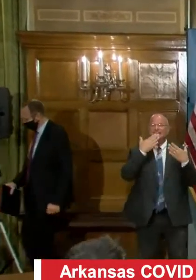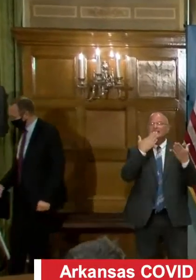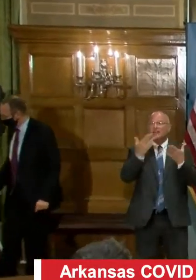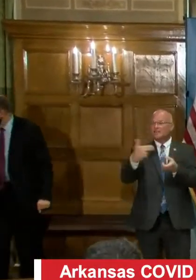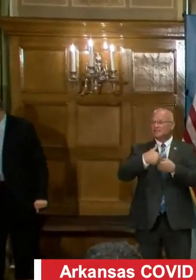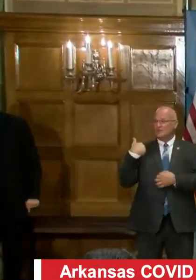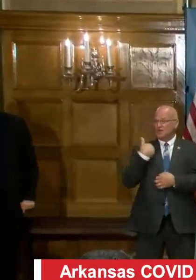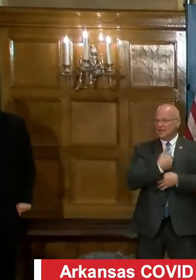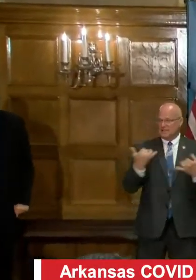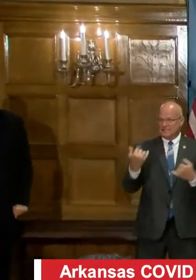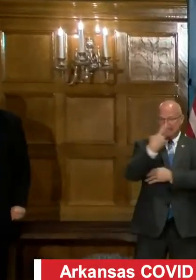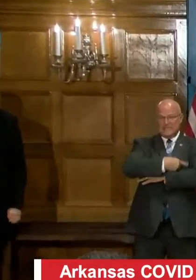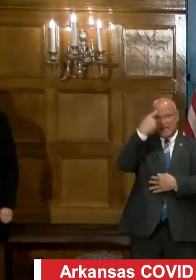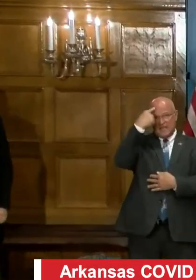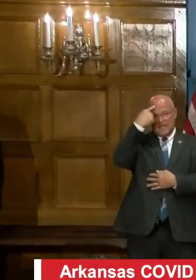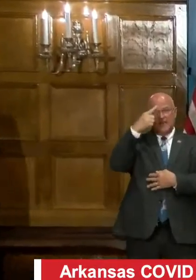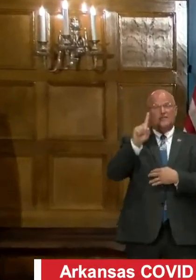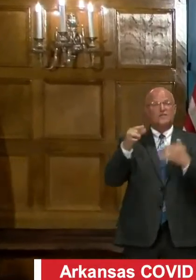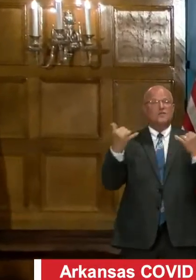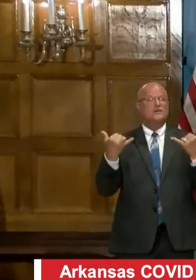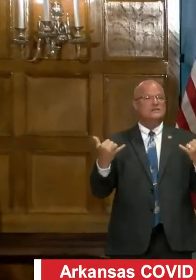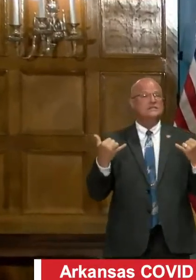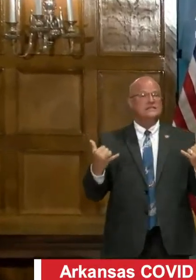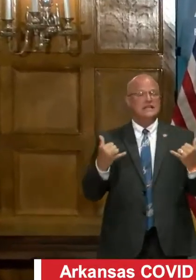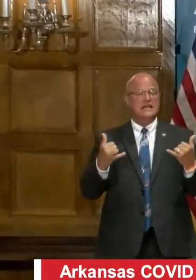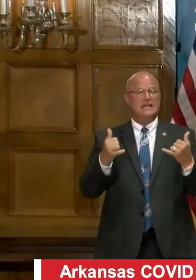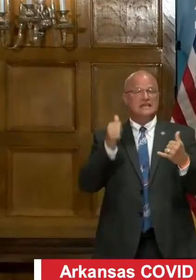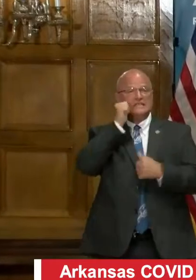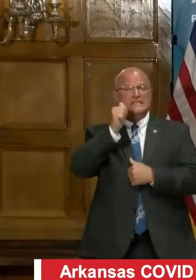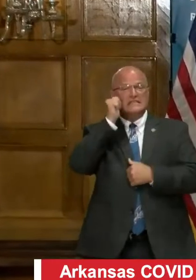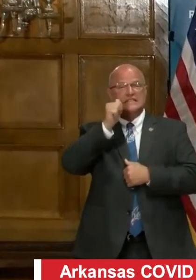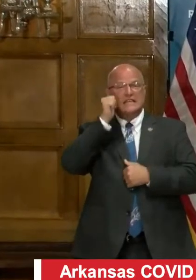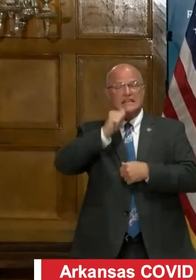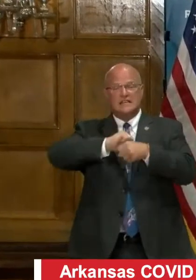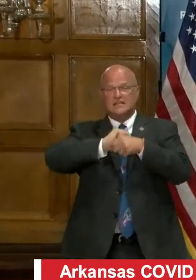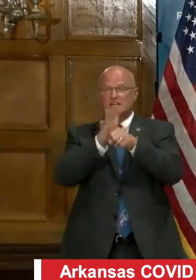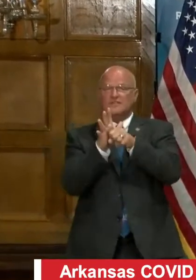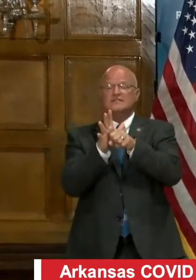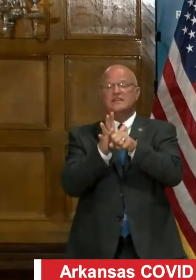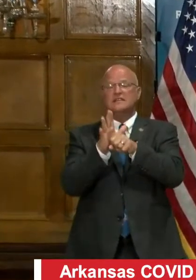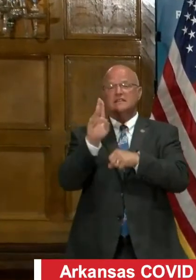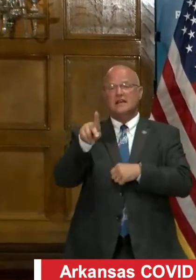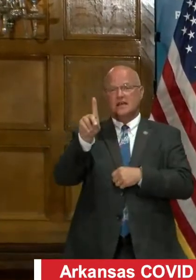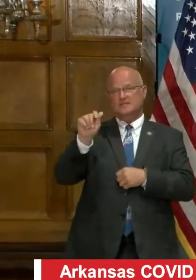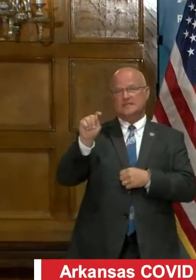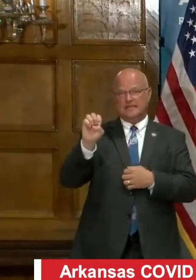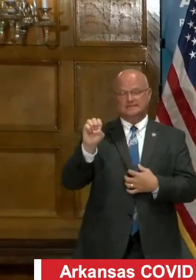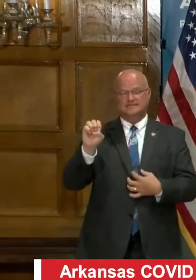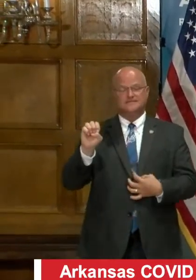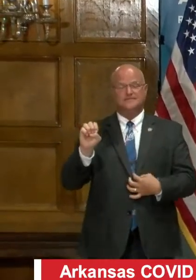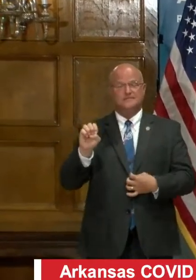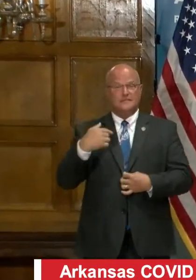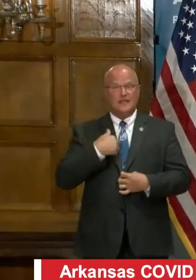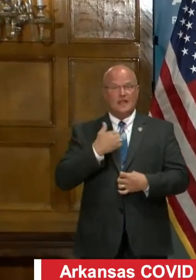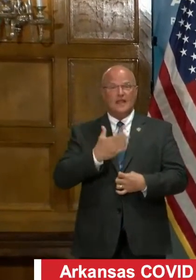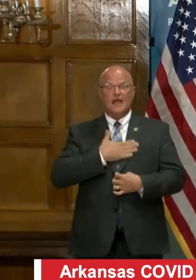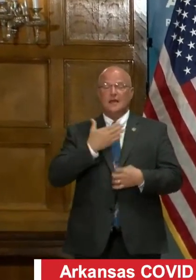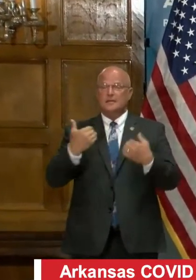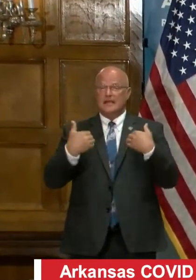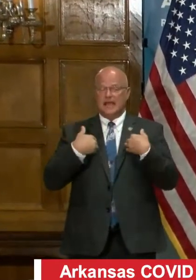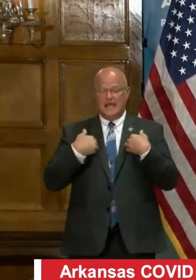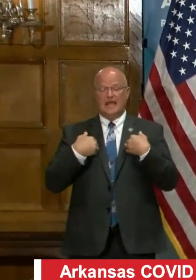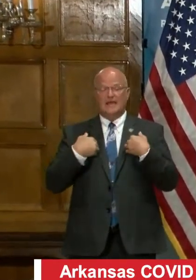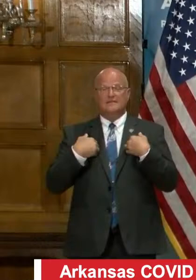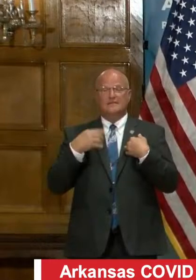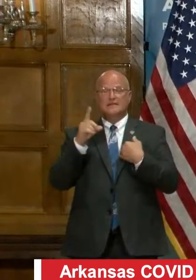Thank you for joining me today for today's daily COVID-19 update. And I'm pleased to be joined, of